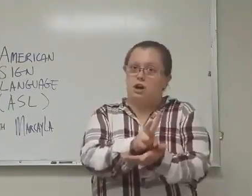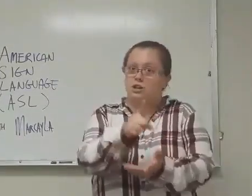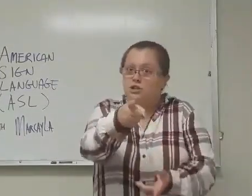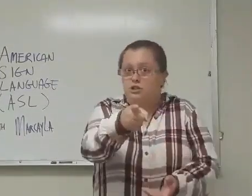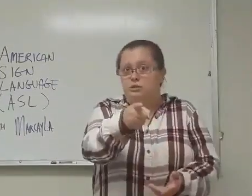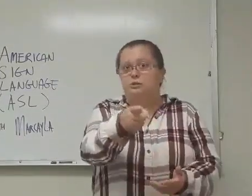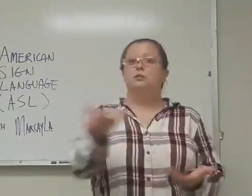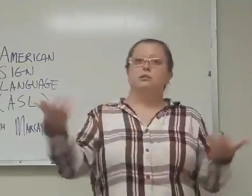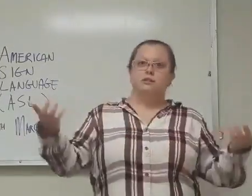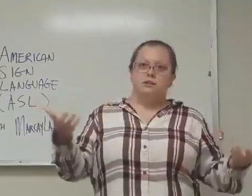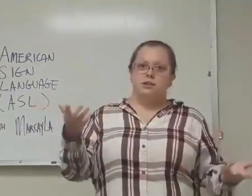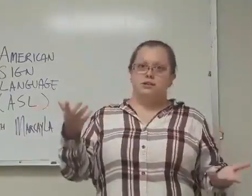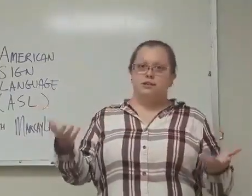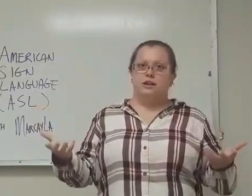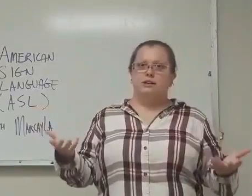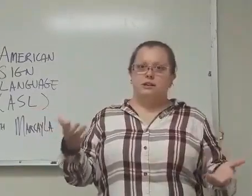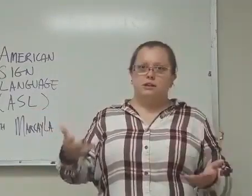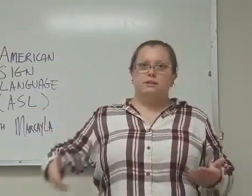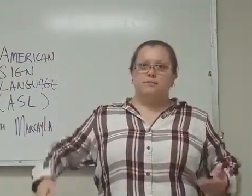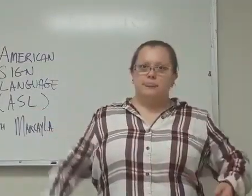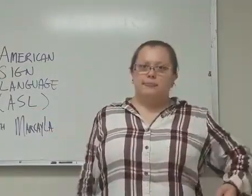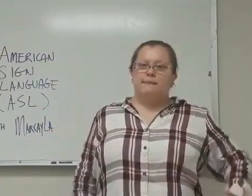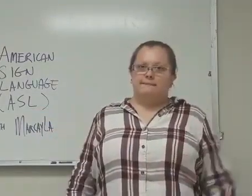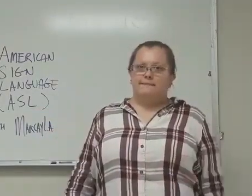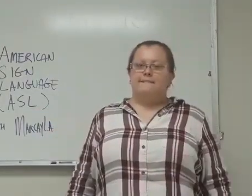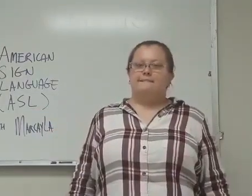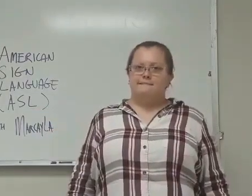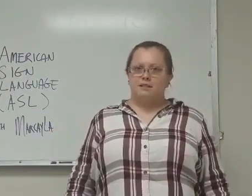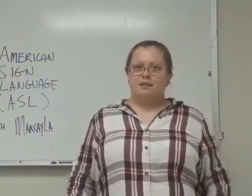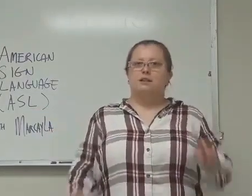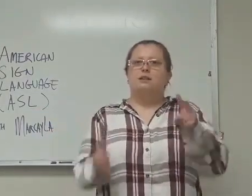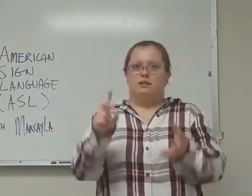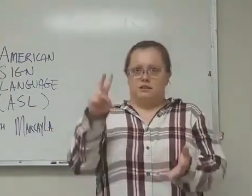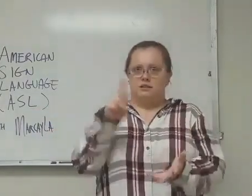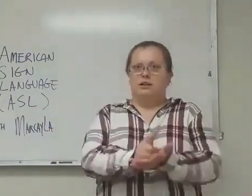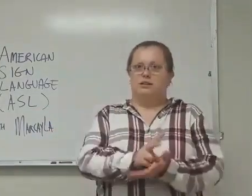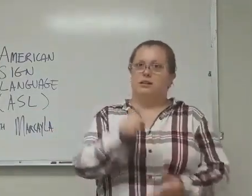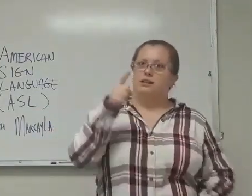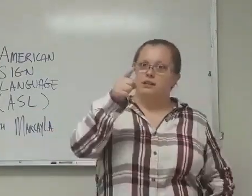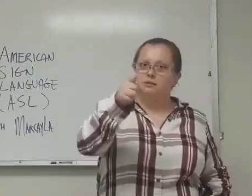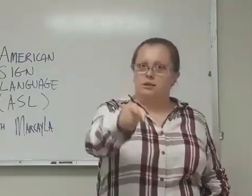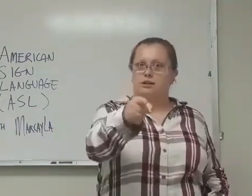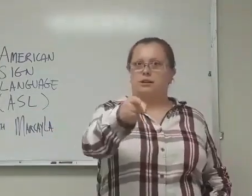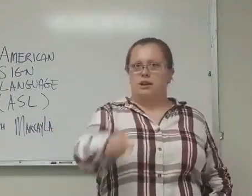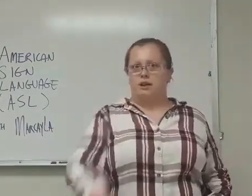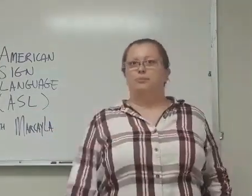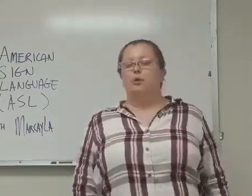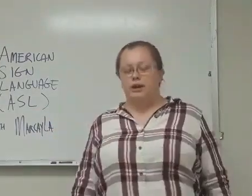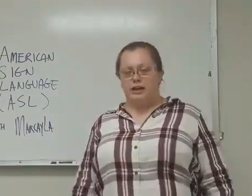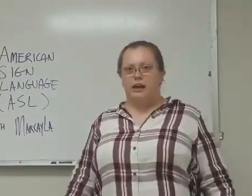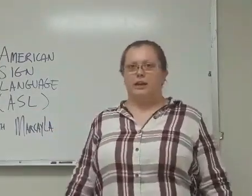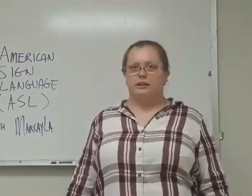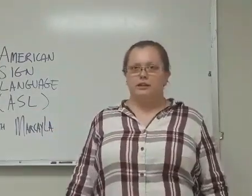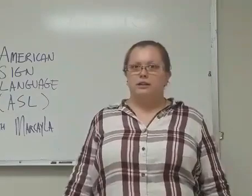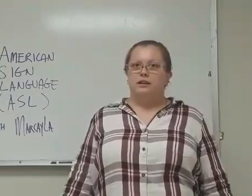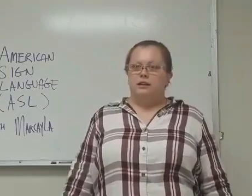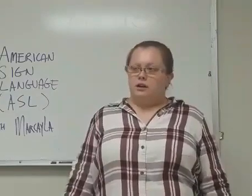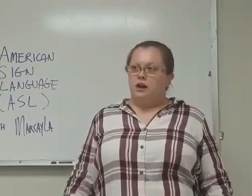lost you is. Oh, like, so you point, make the gesture. Yes, and then point again. Point again. Okay.